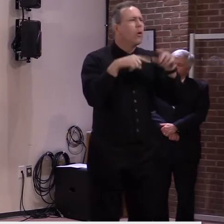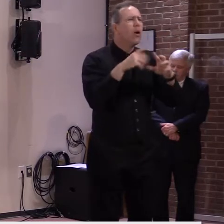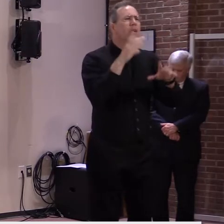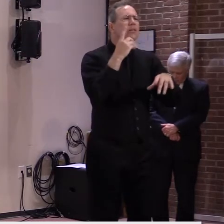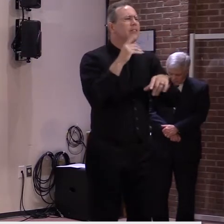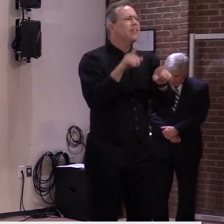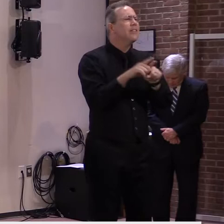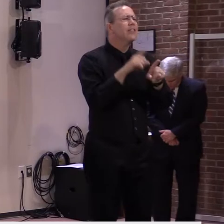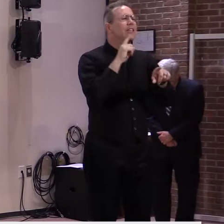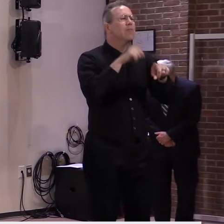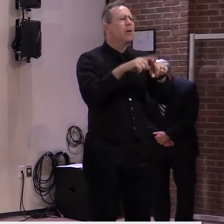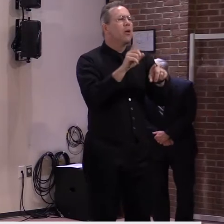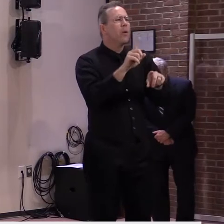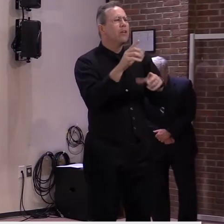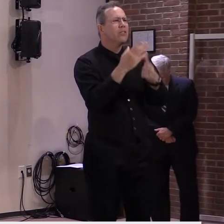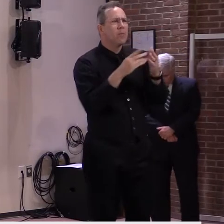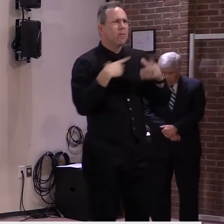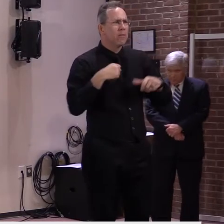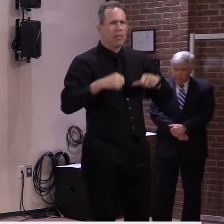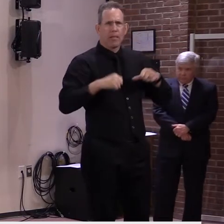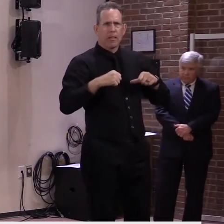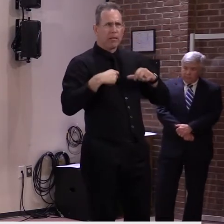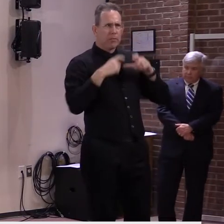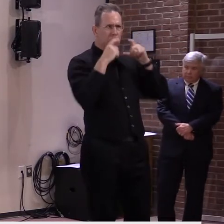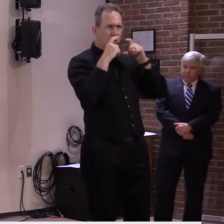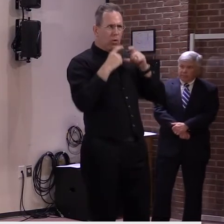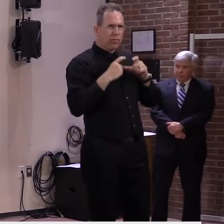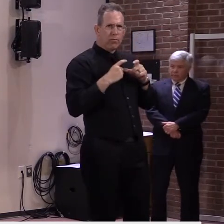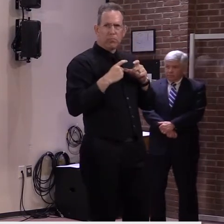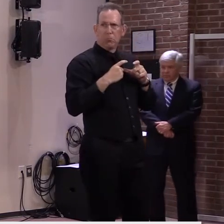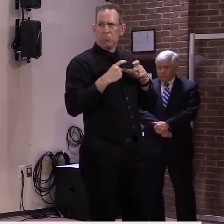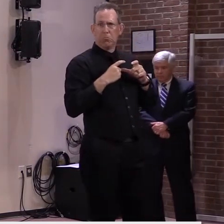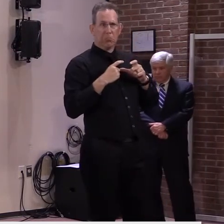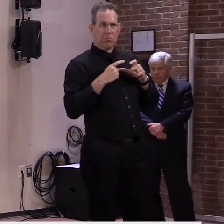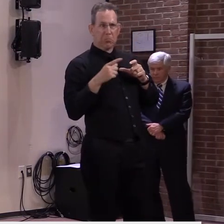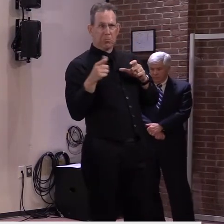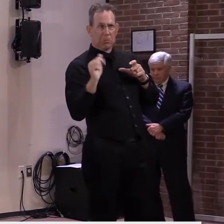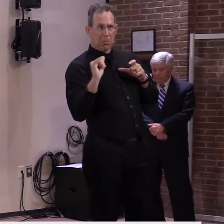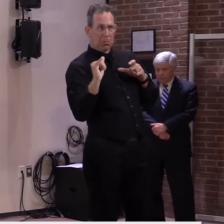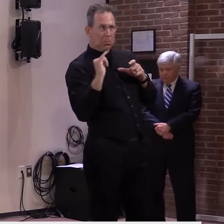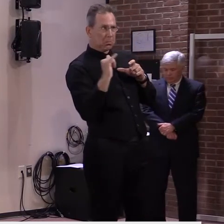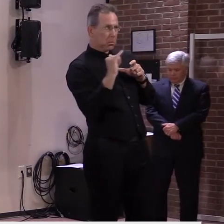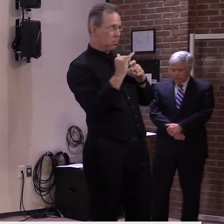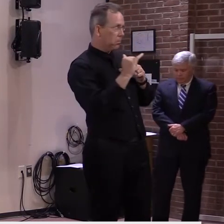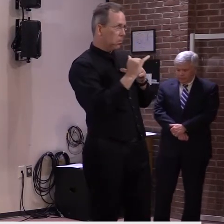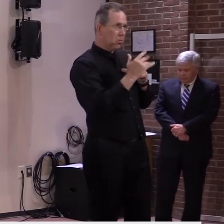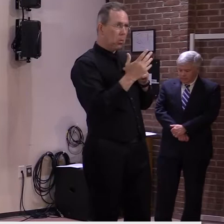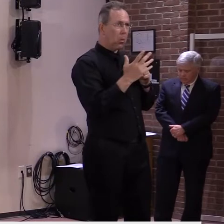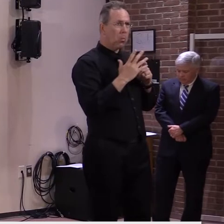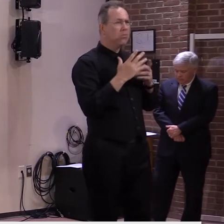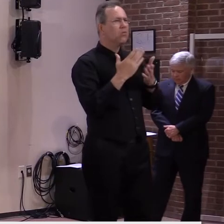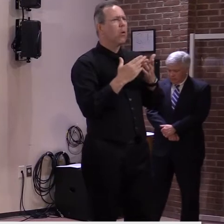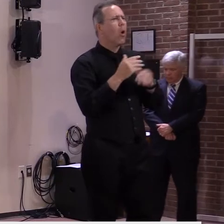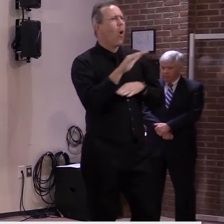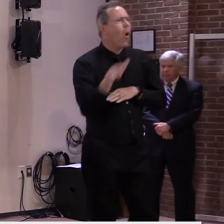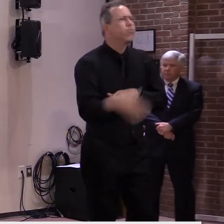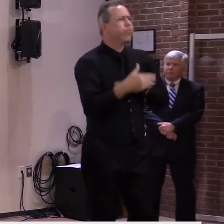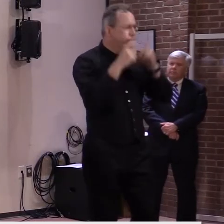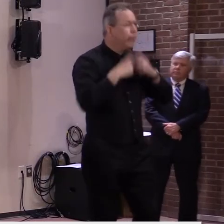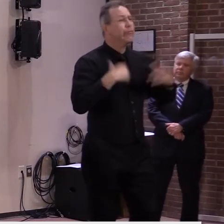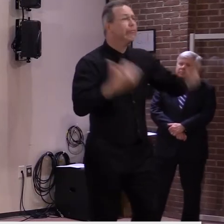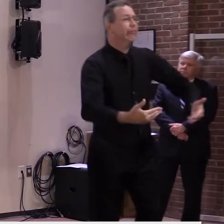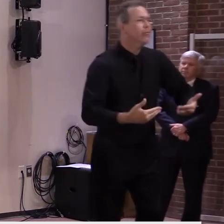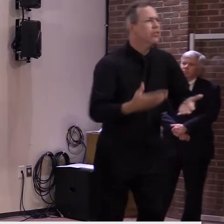for some, the adjustment back to normal won't happen overnight. But just remember, the